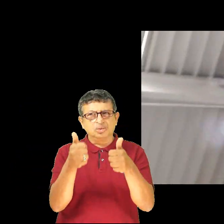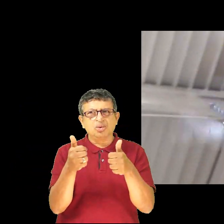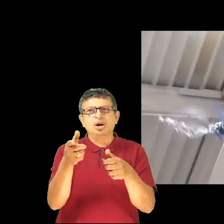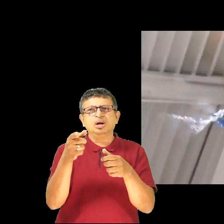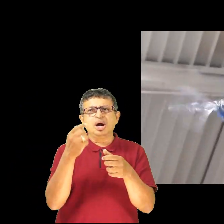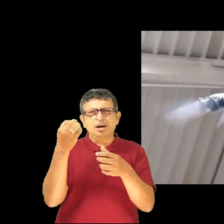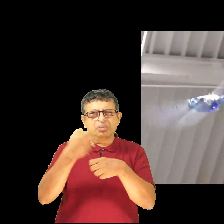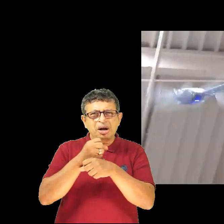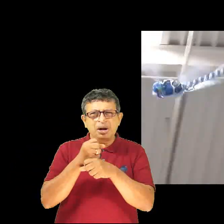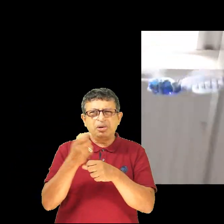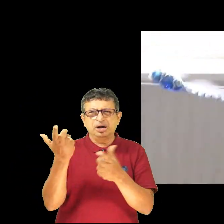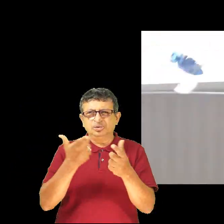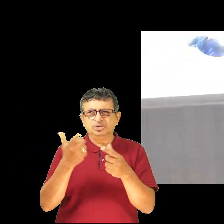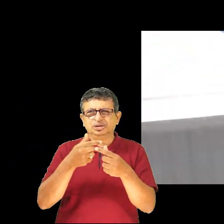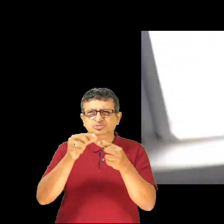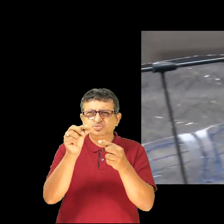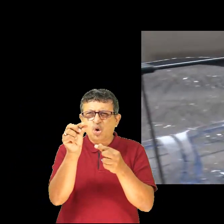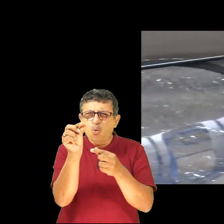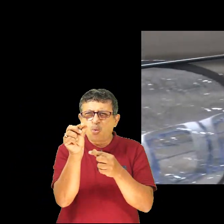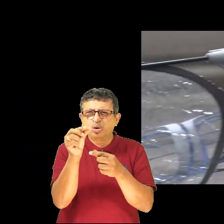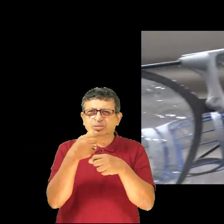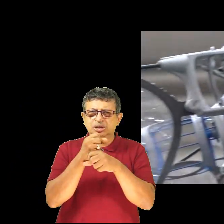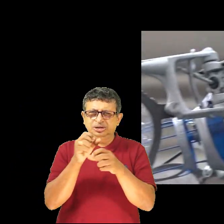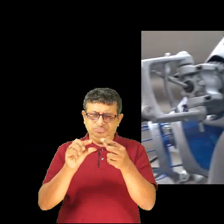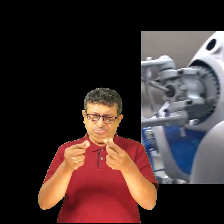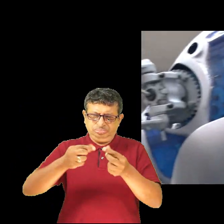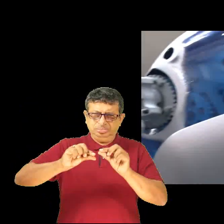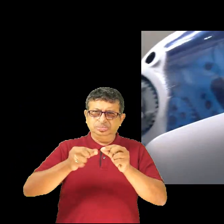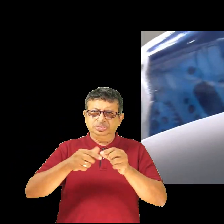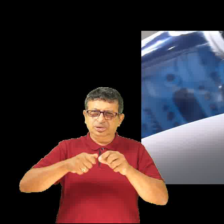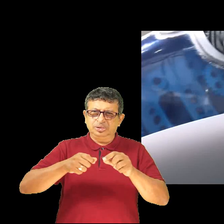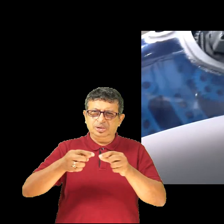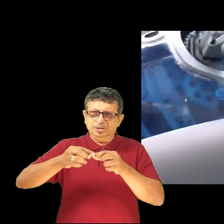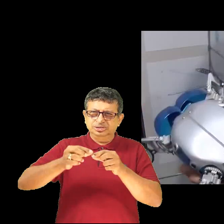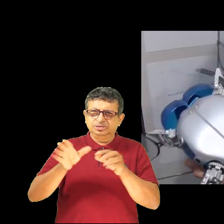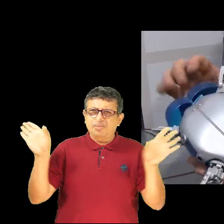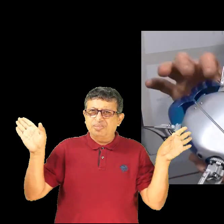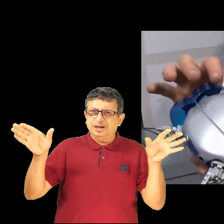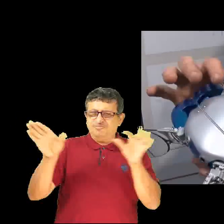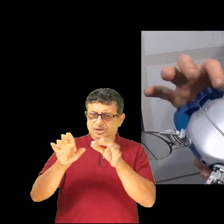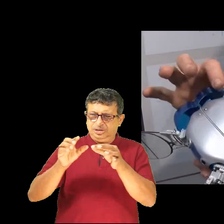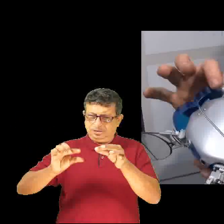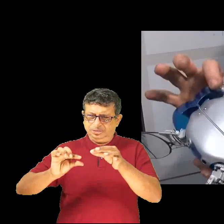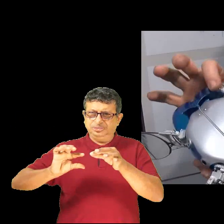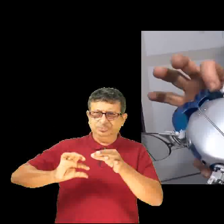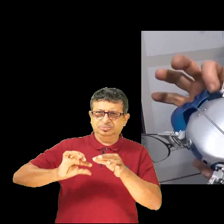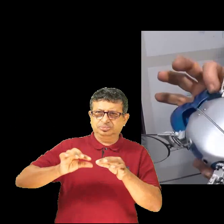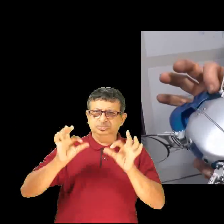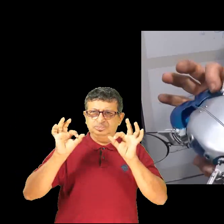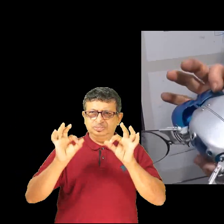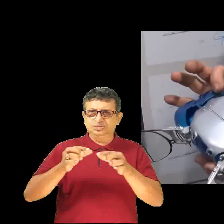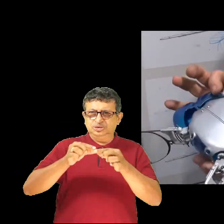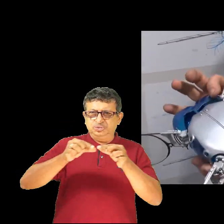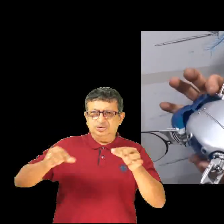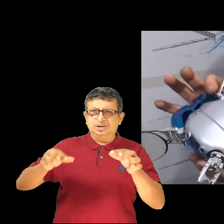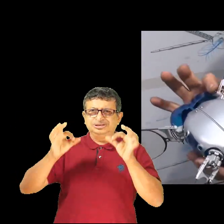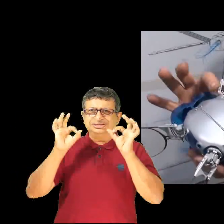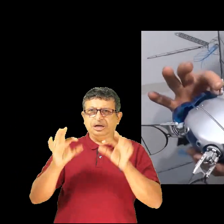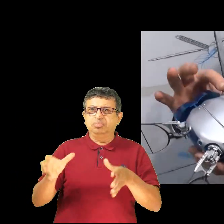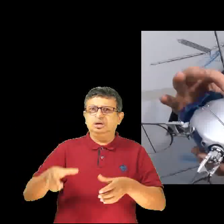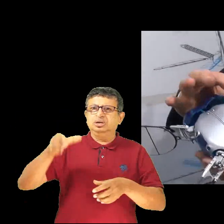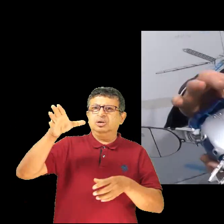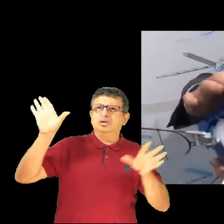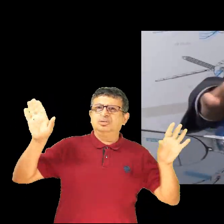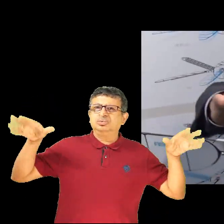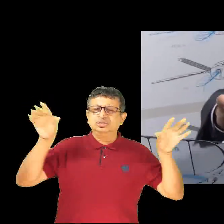wireless communication can become. This robot can follow commands in real time thanks to its sensors that allow it to assess its surroundings at the same time